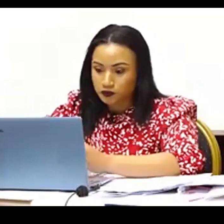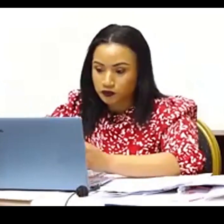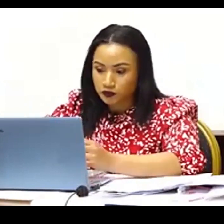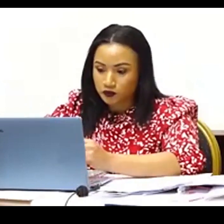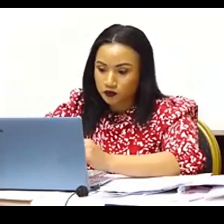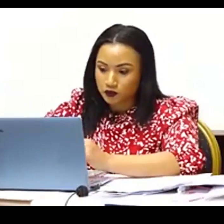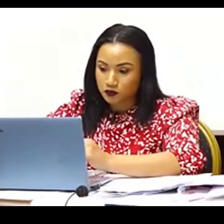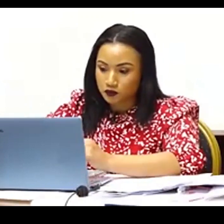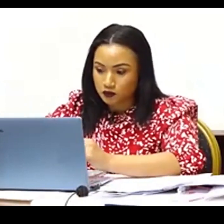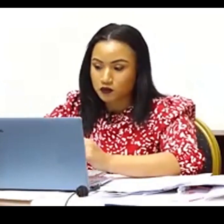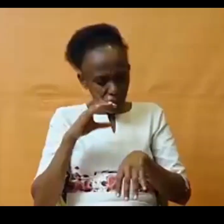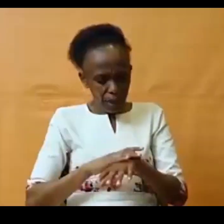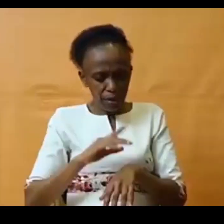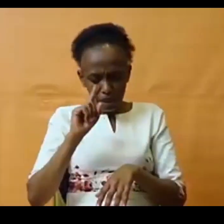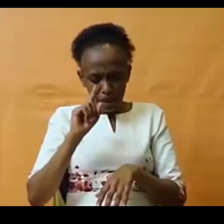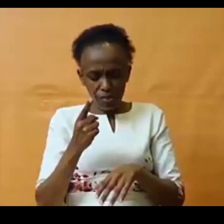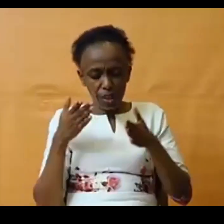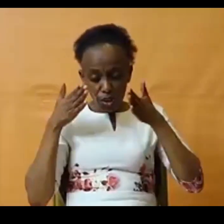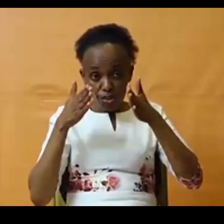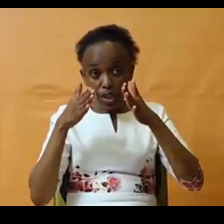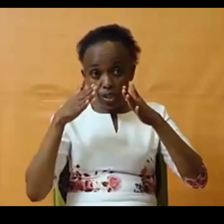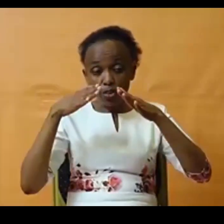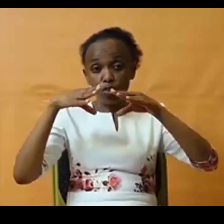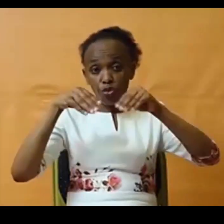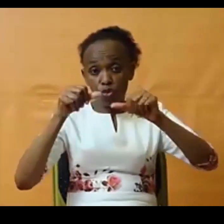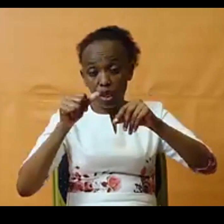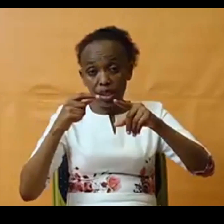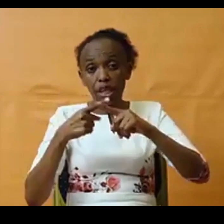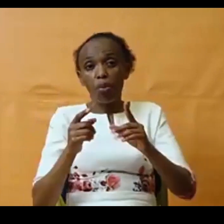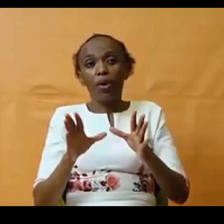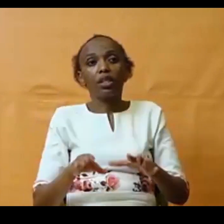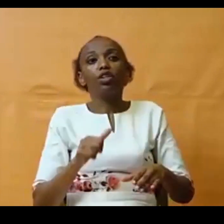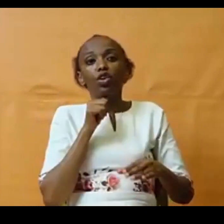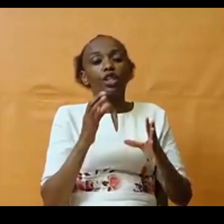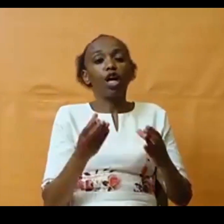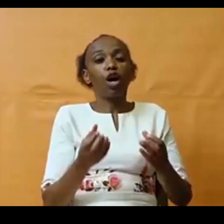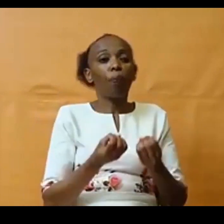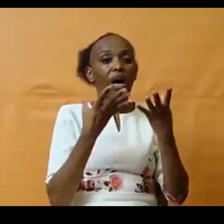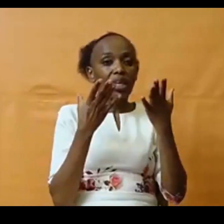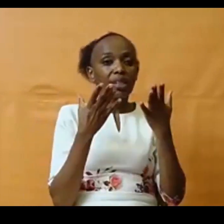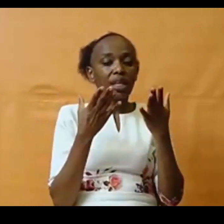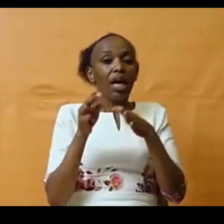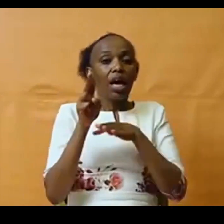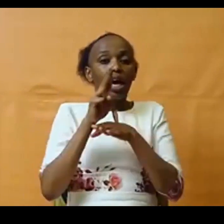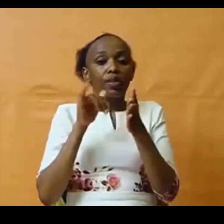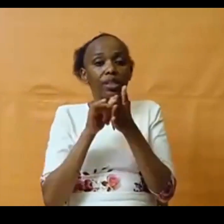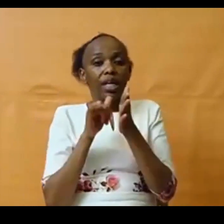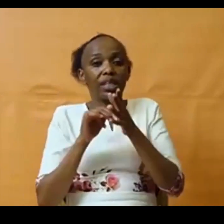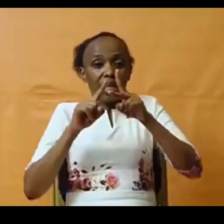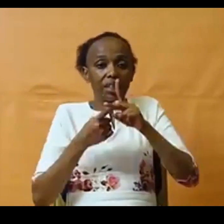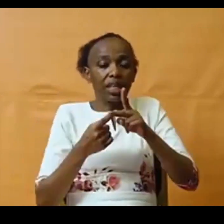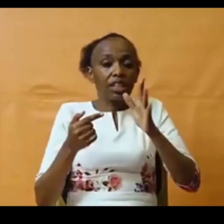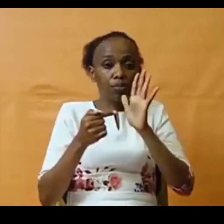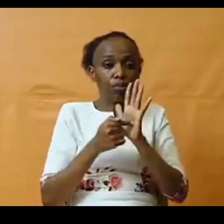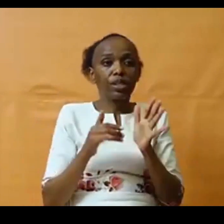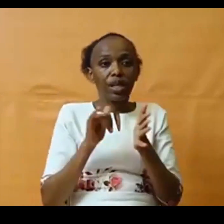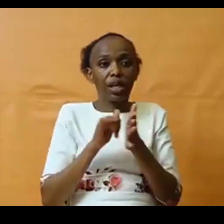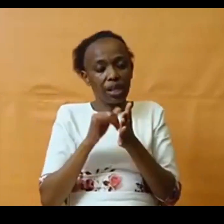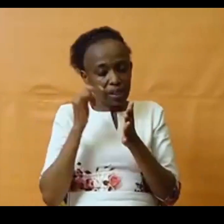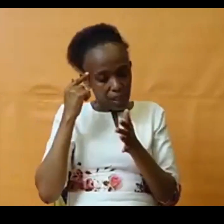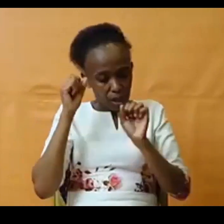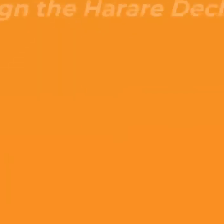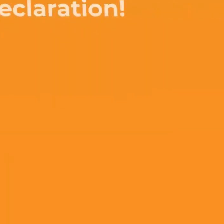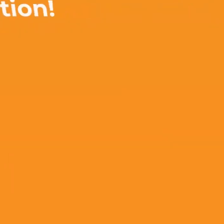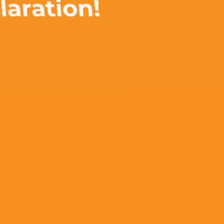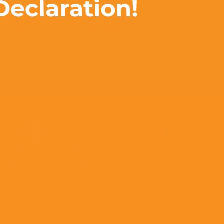first one. Focus on quality, not quantity. And use that as a starting point. I think we can start with that